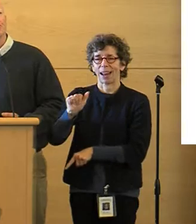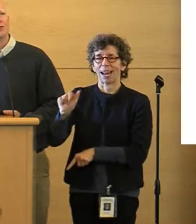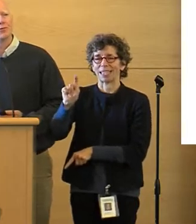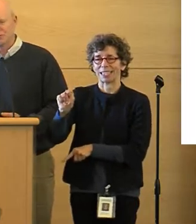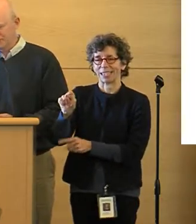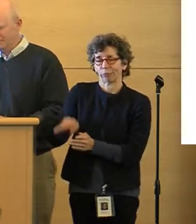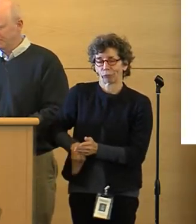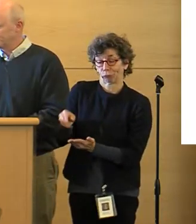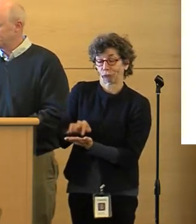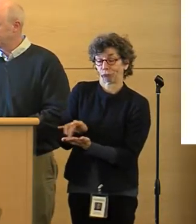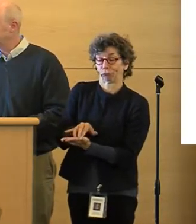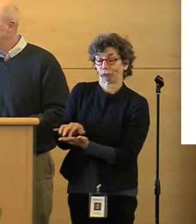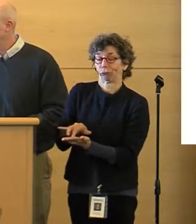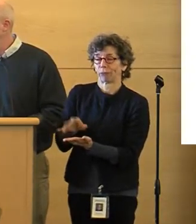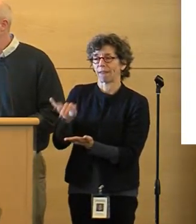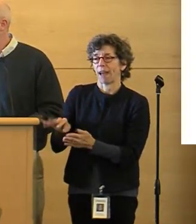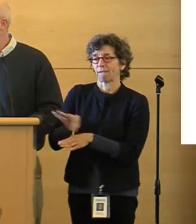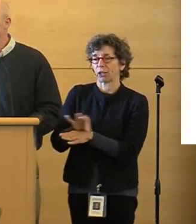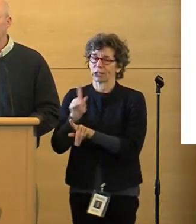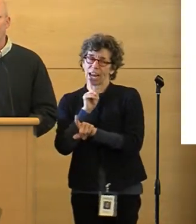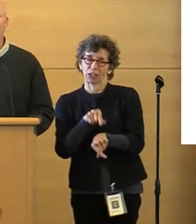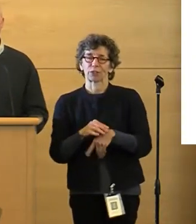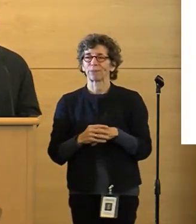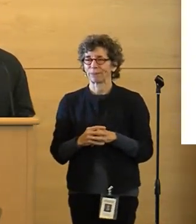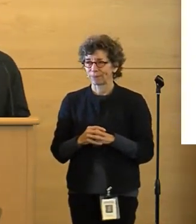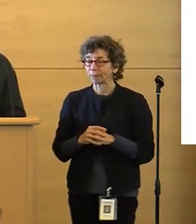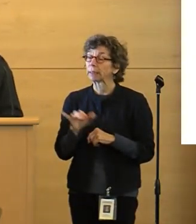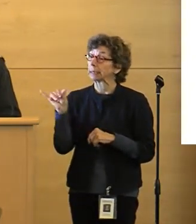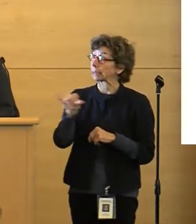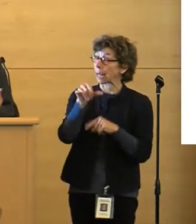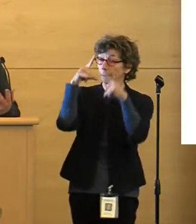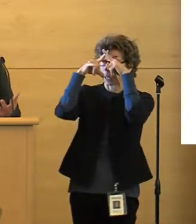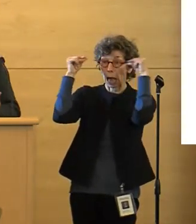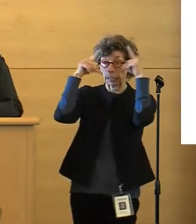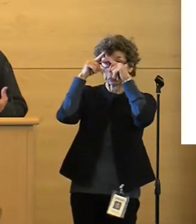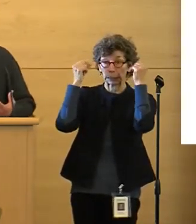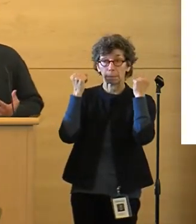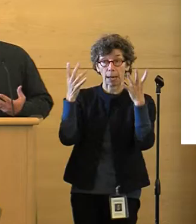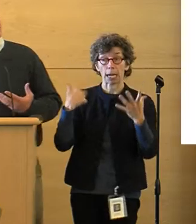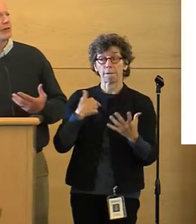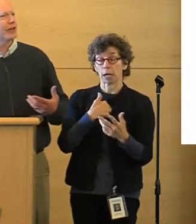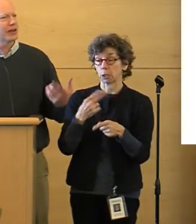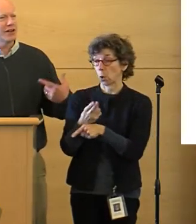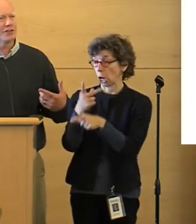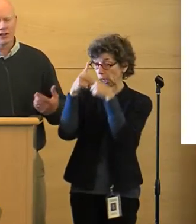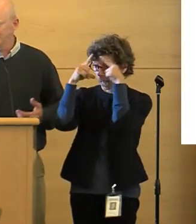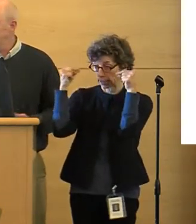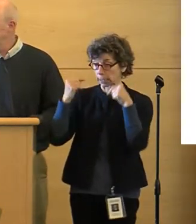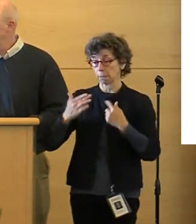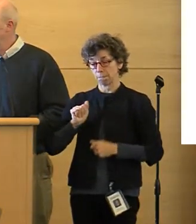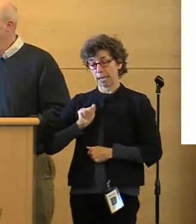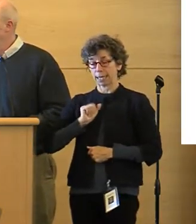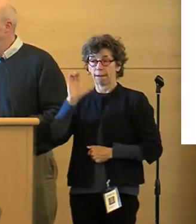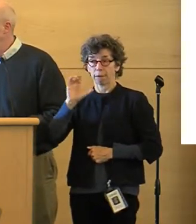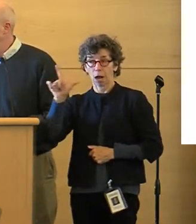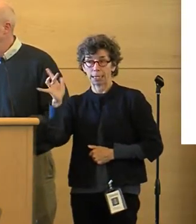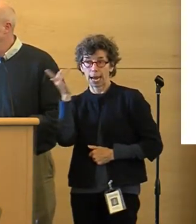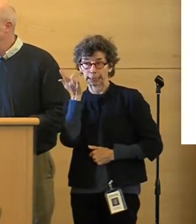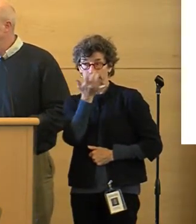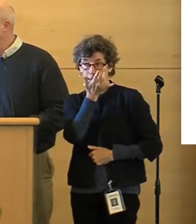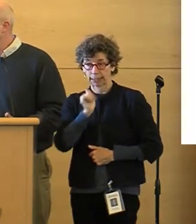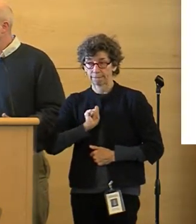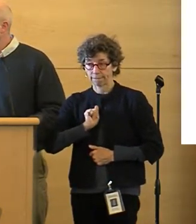mathematical calculations in their head. So, complex mathematical calculations. Most people can't do it. And so